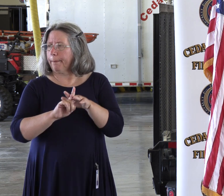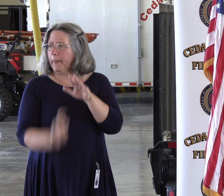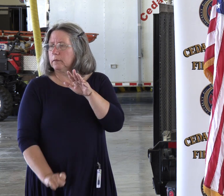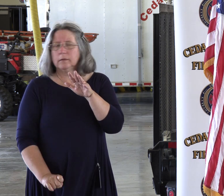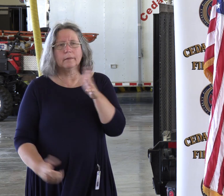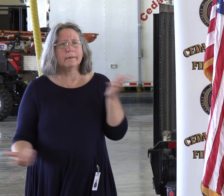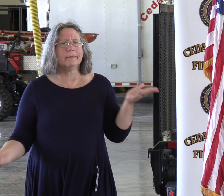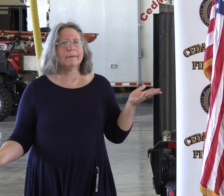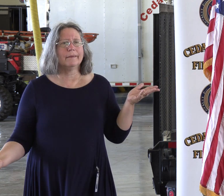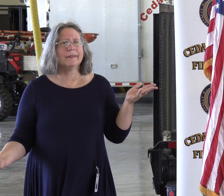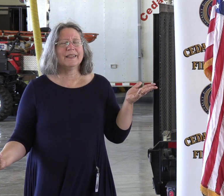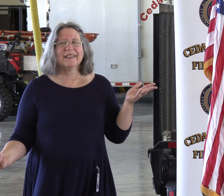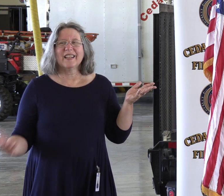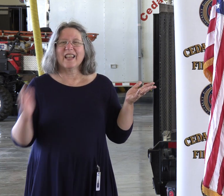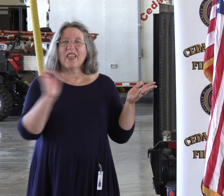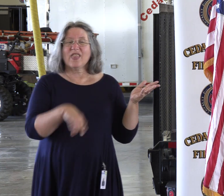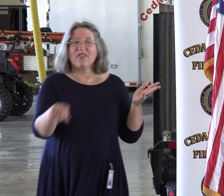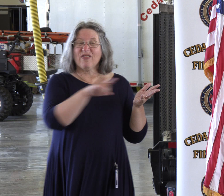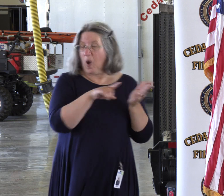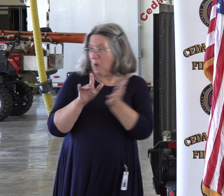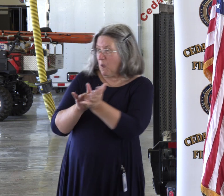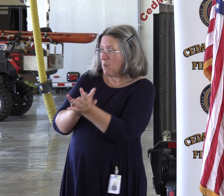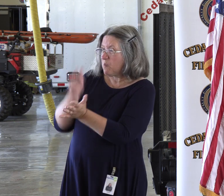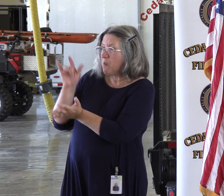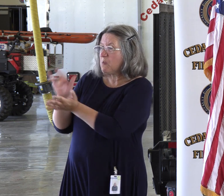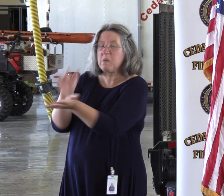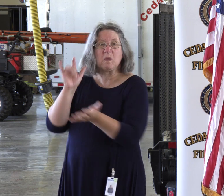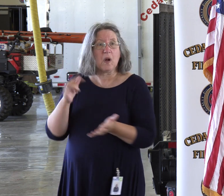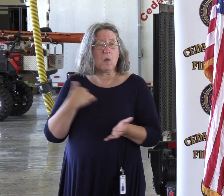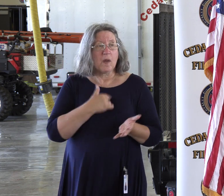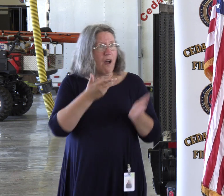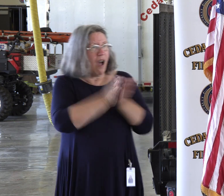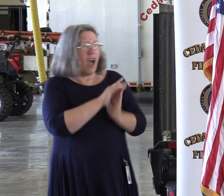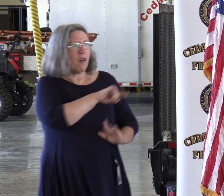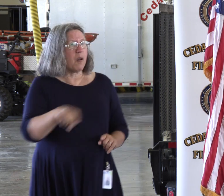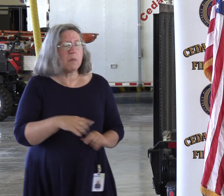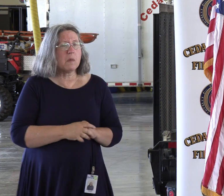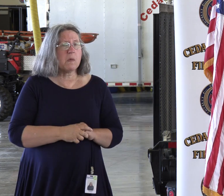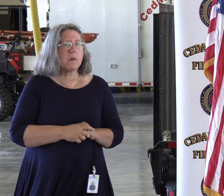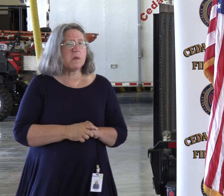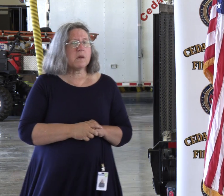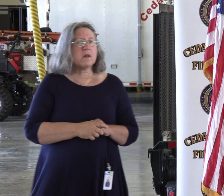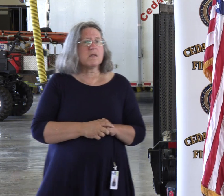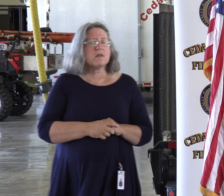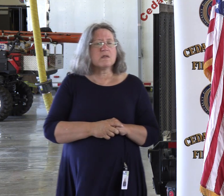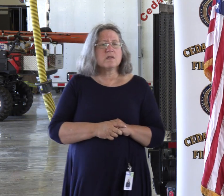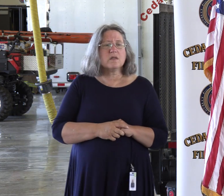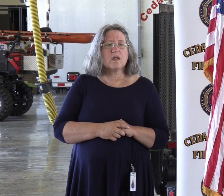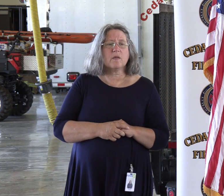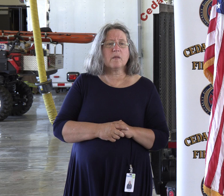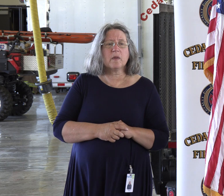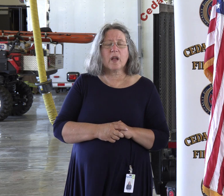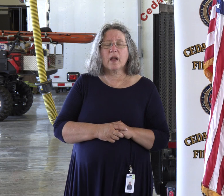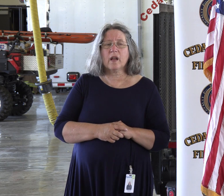Typically, these disaster repair scams are unsolicited, beginning with a visit from a contractor who seeks